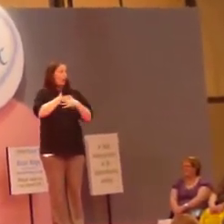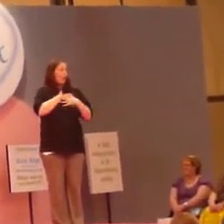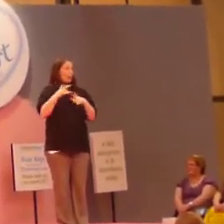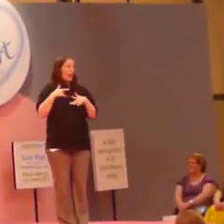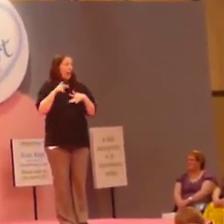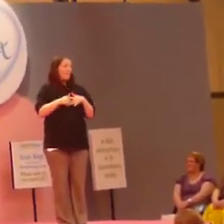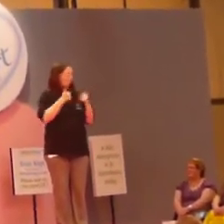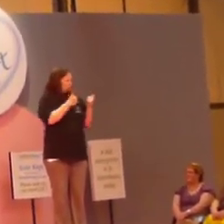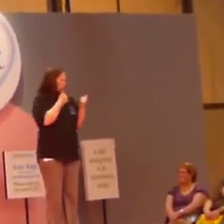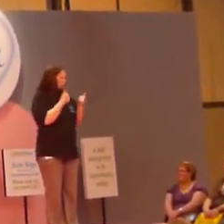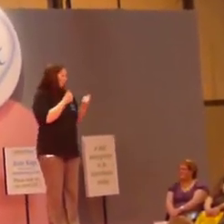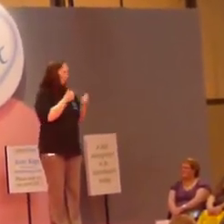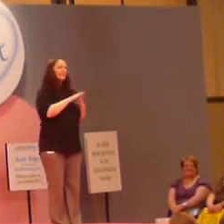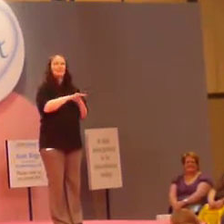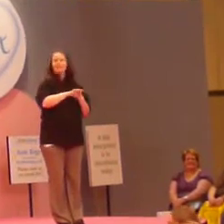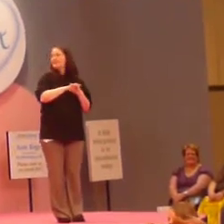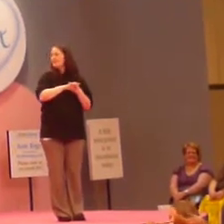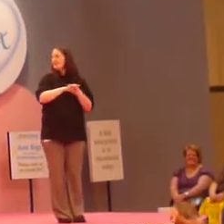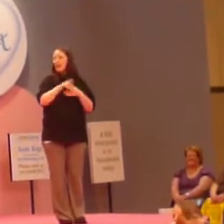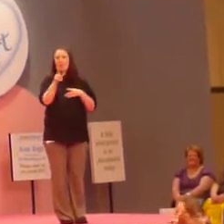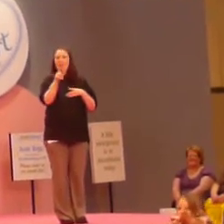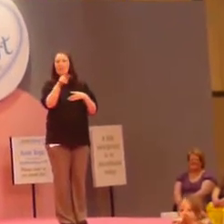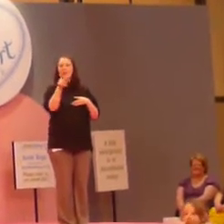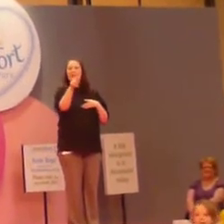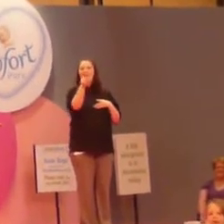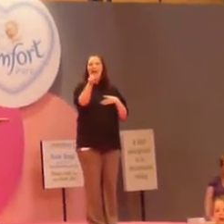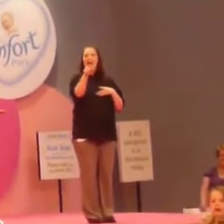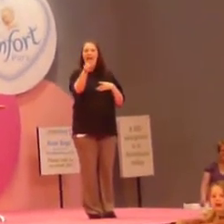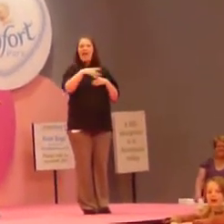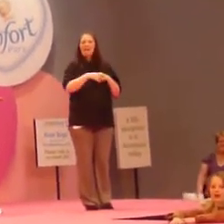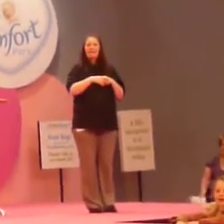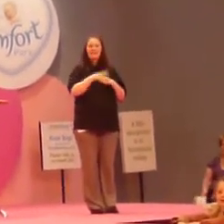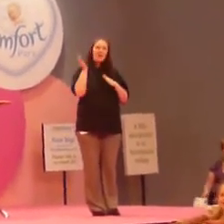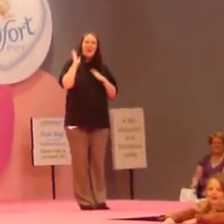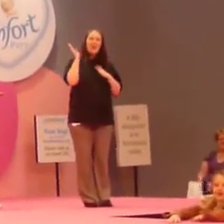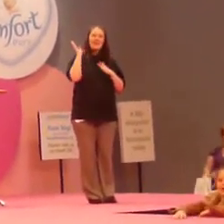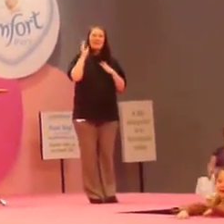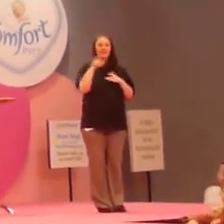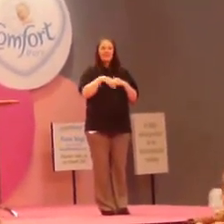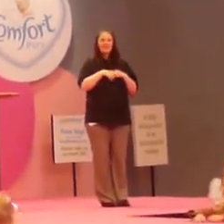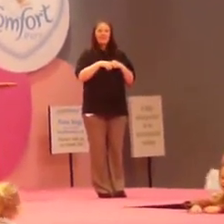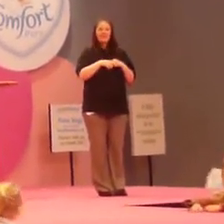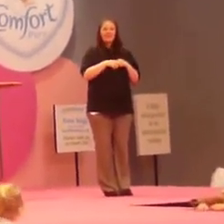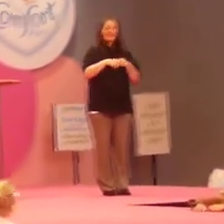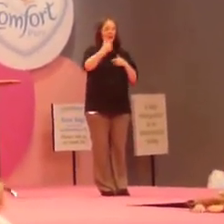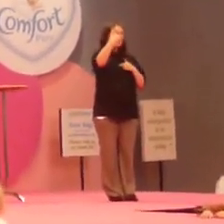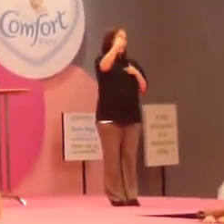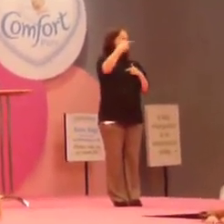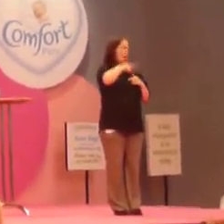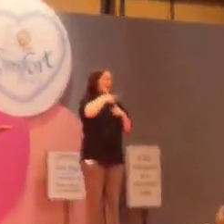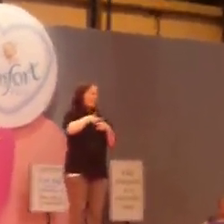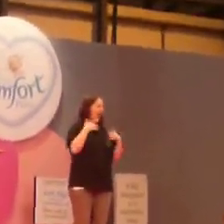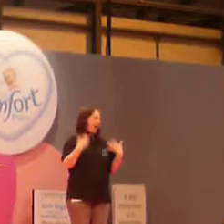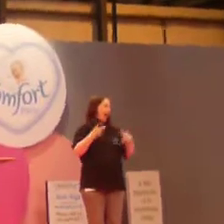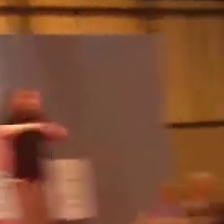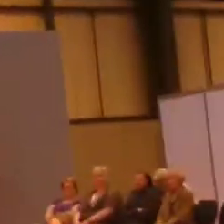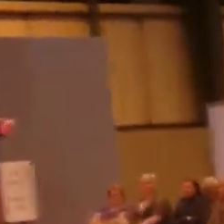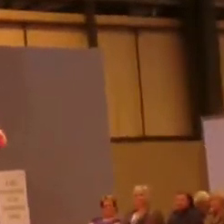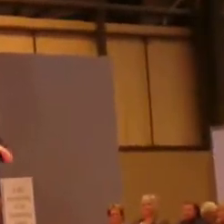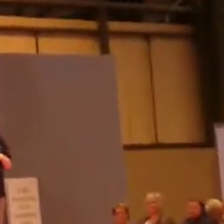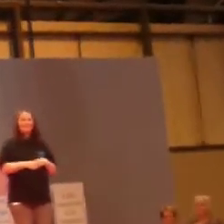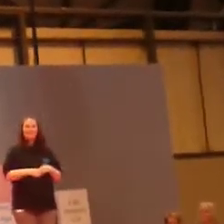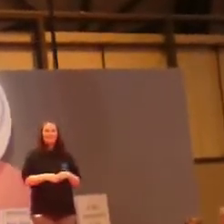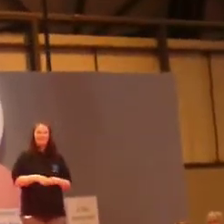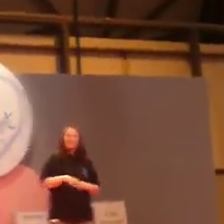We like that. Are they in the audience? Can we get them away? They're over there. Hello! Filming for posterity. Filming. Oh, look, he's all grinning at